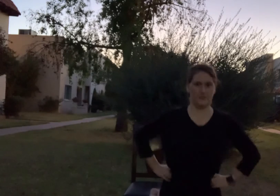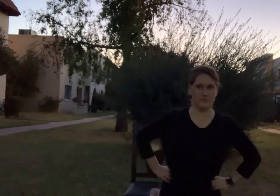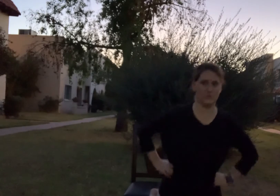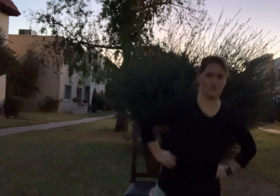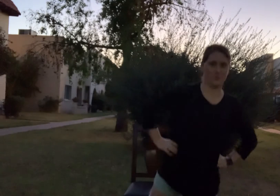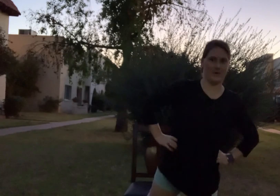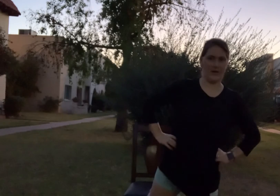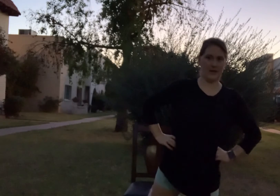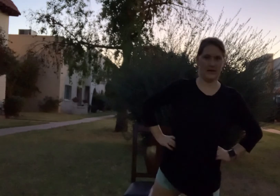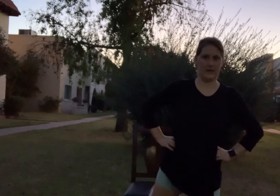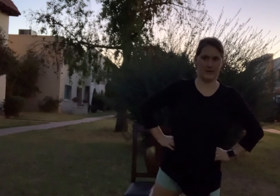9, 20.